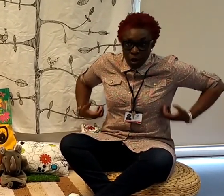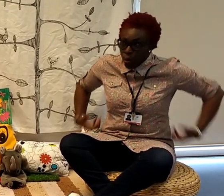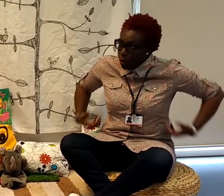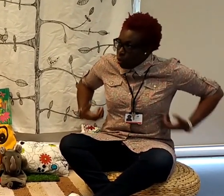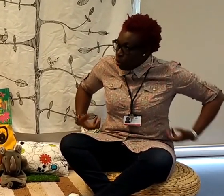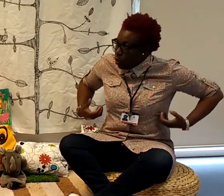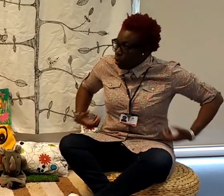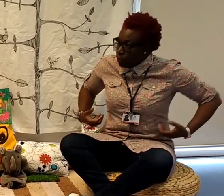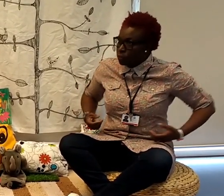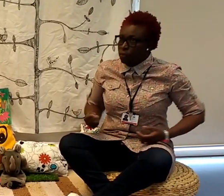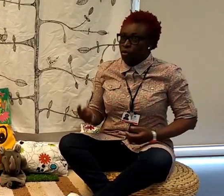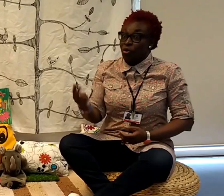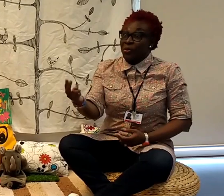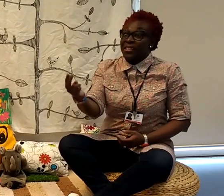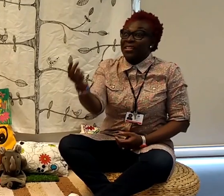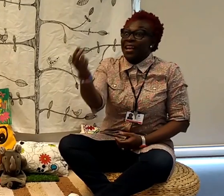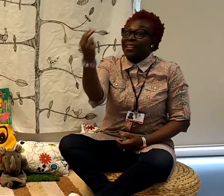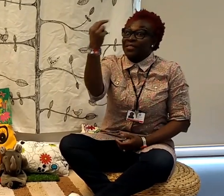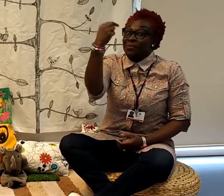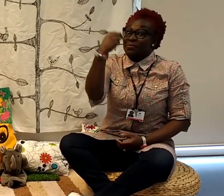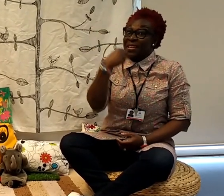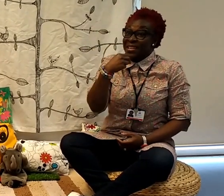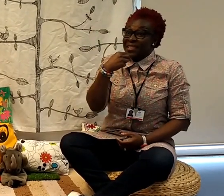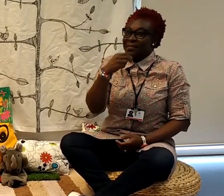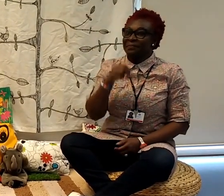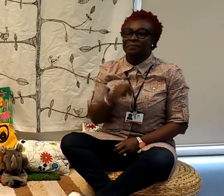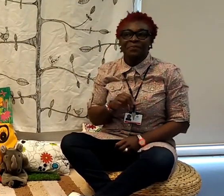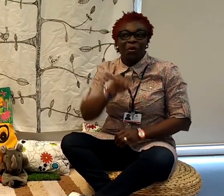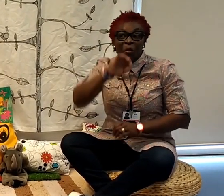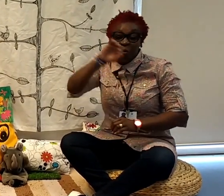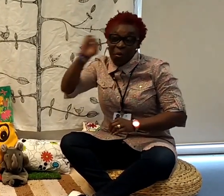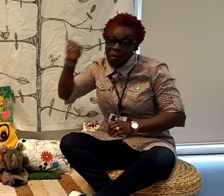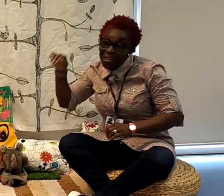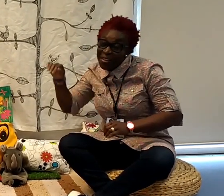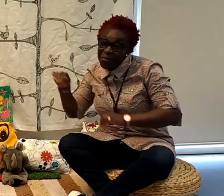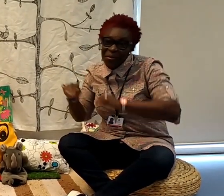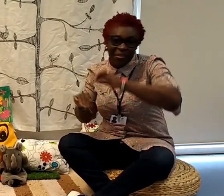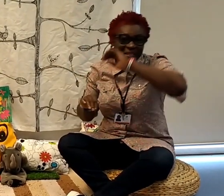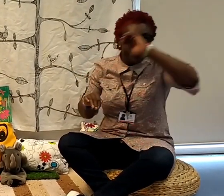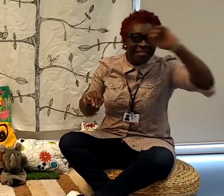monkey, whoop, whoop, whoop, looking at me.